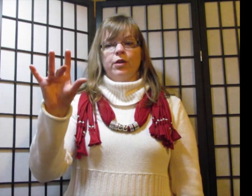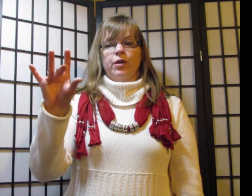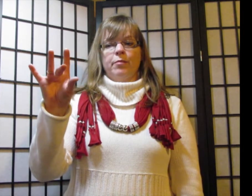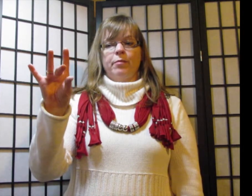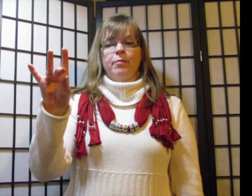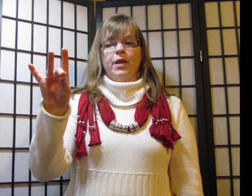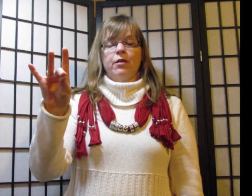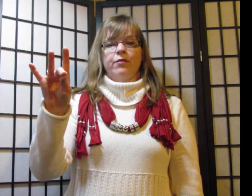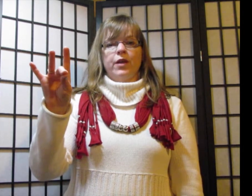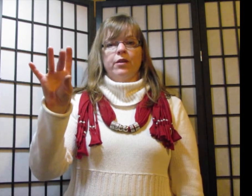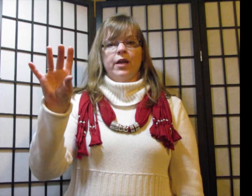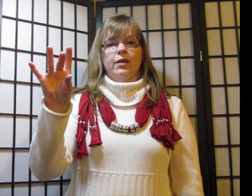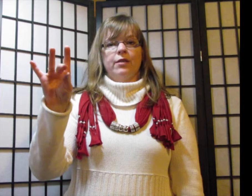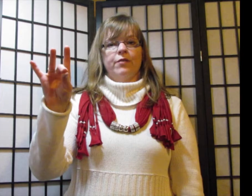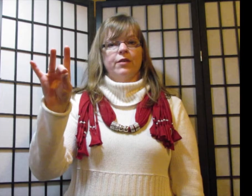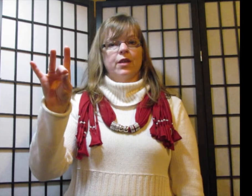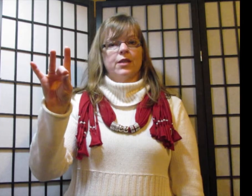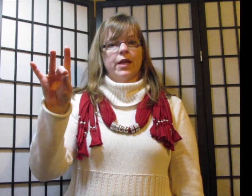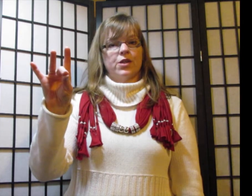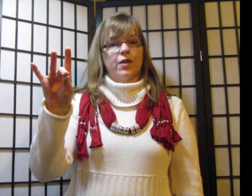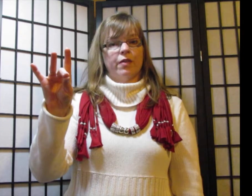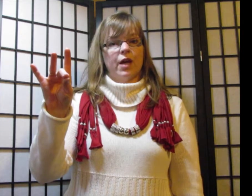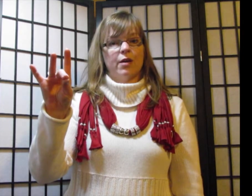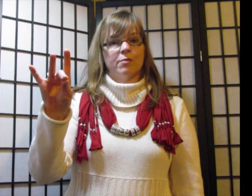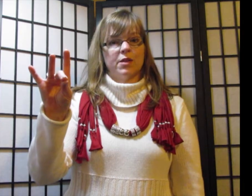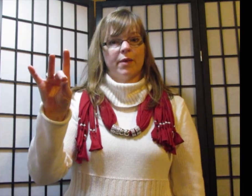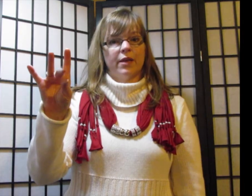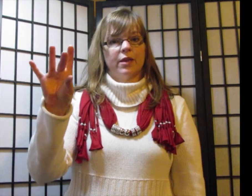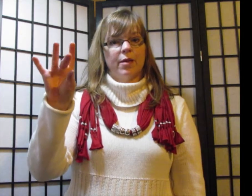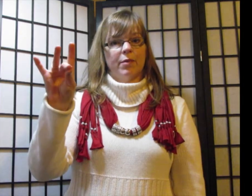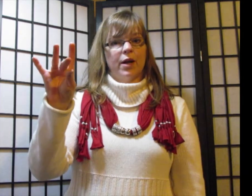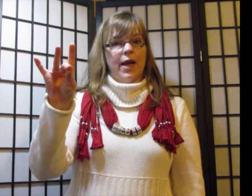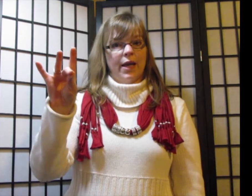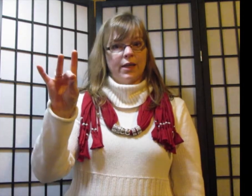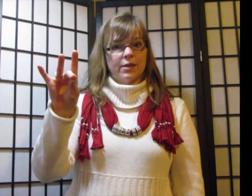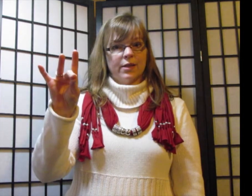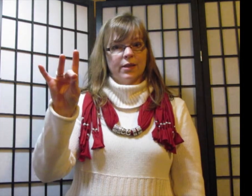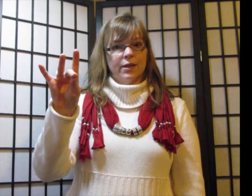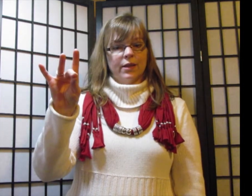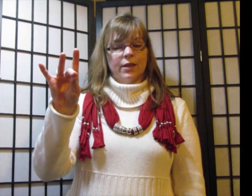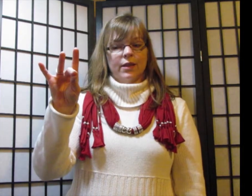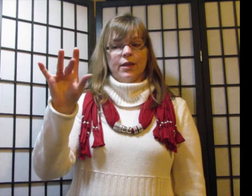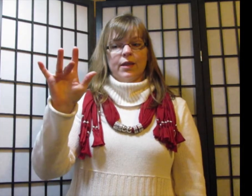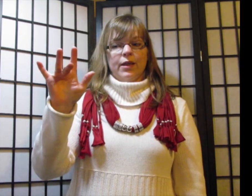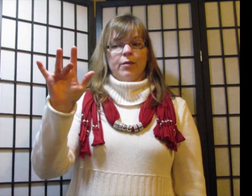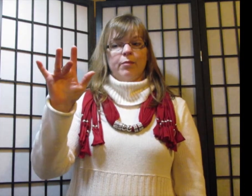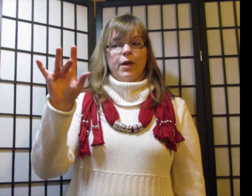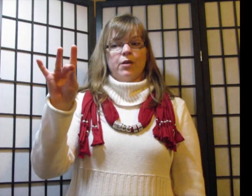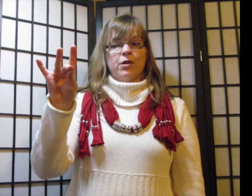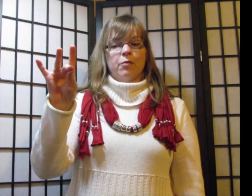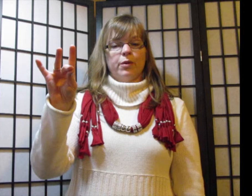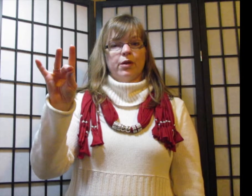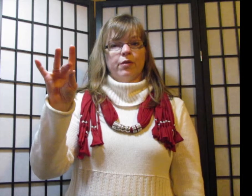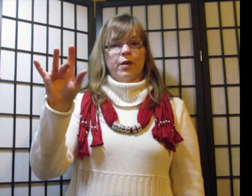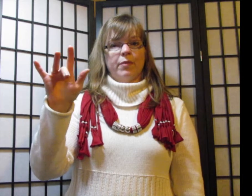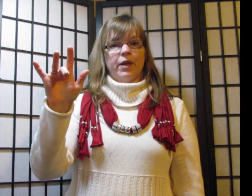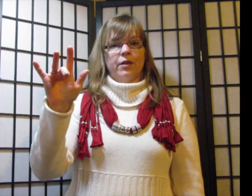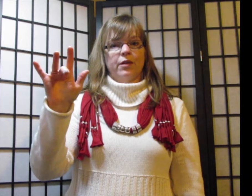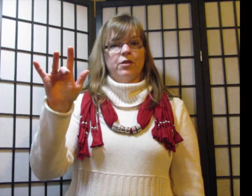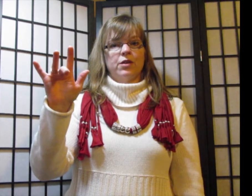your middle finger down as if it's going to touch the thumb to make the number 8, but you don't put your thumb there. You just